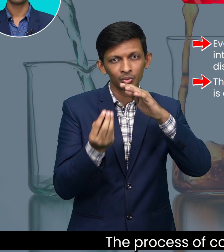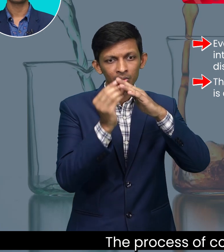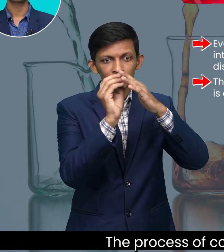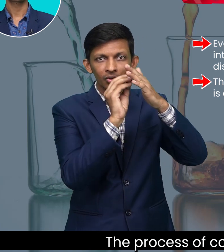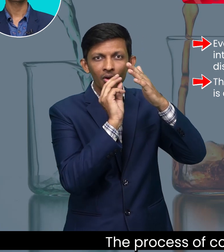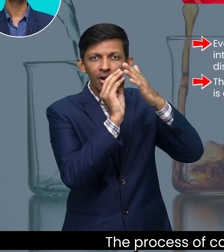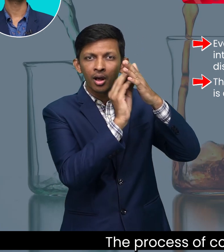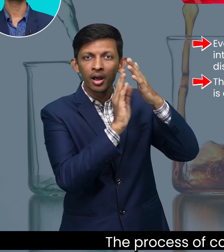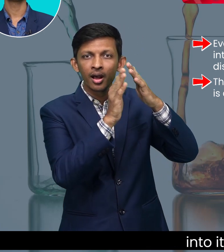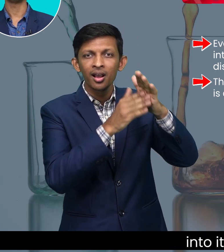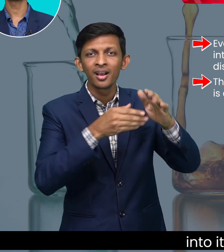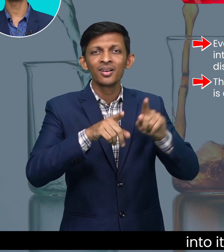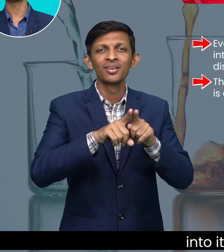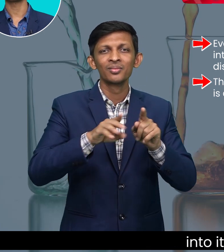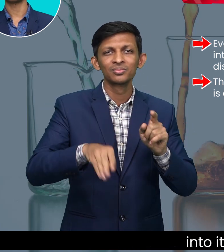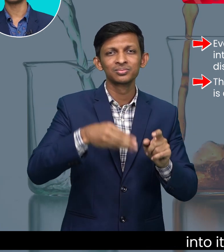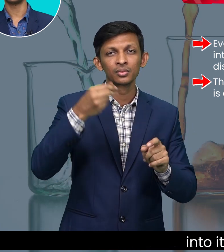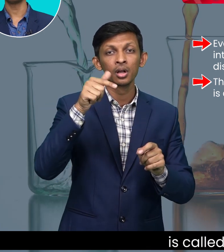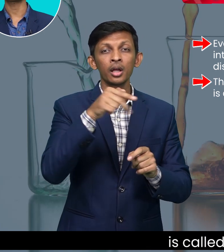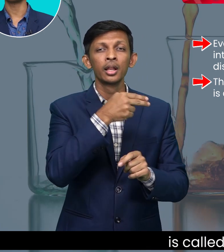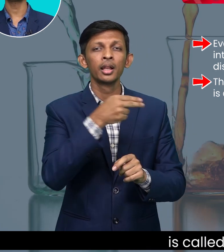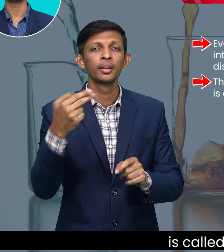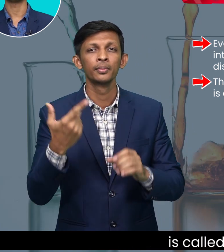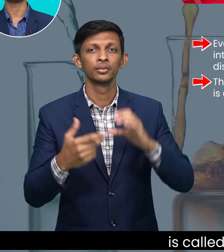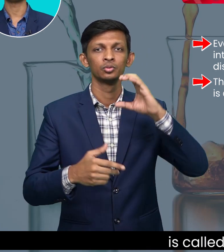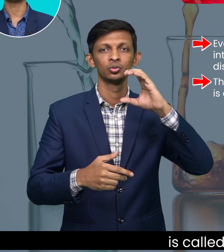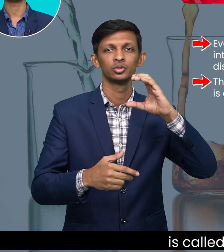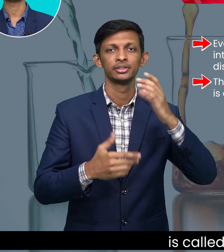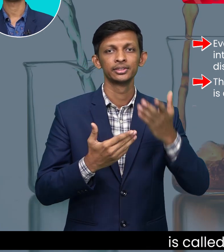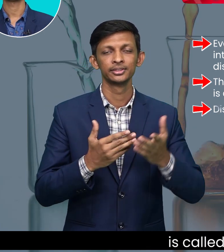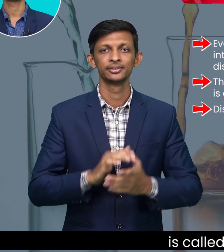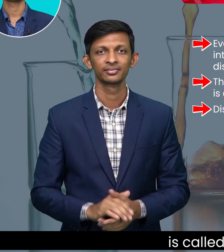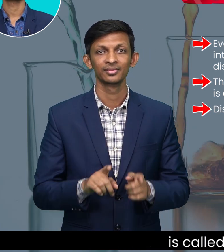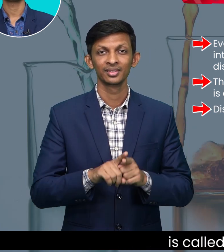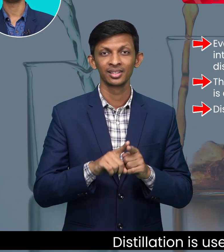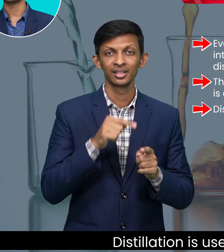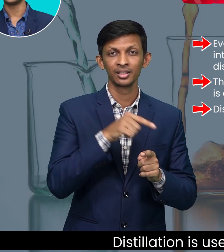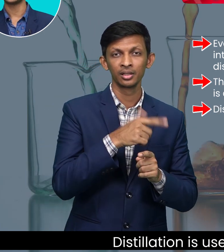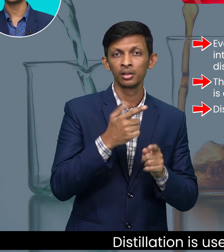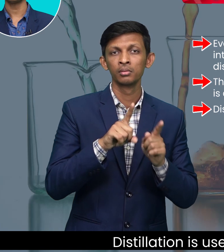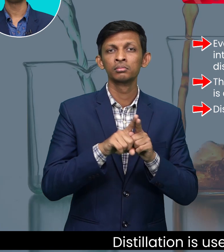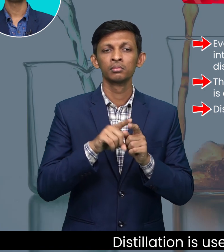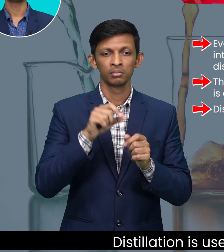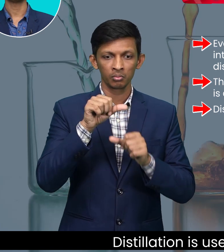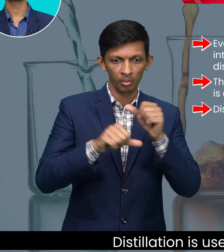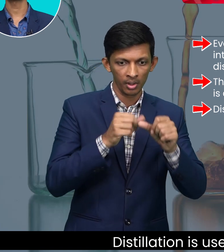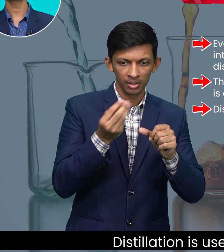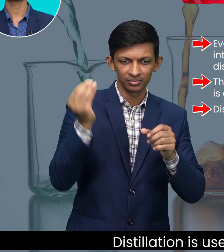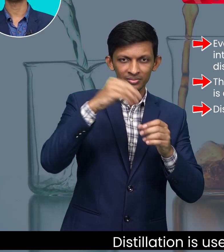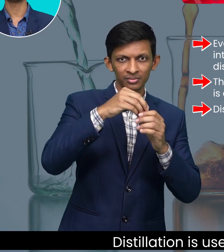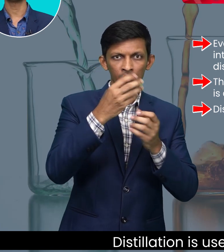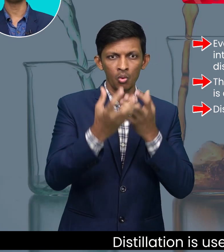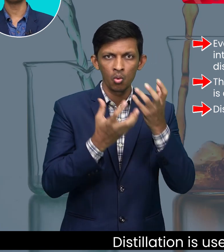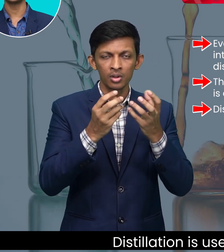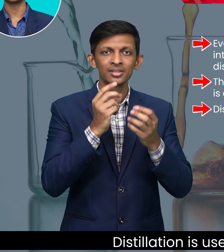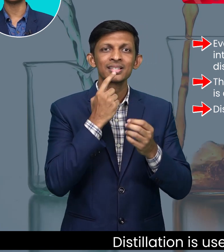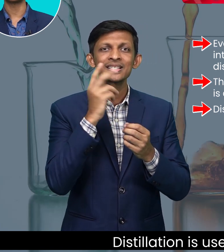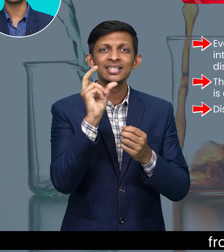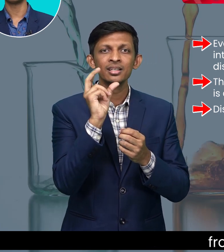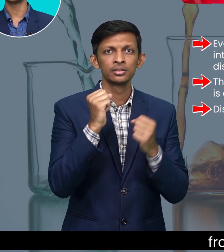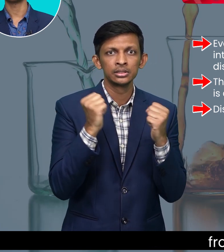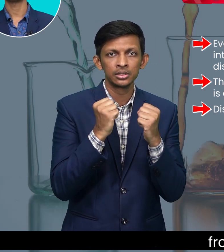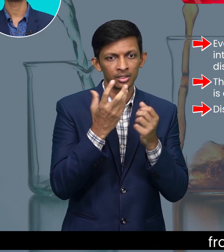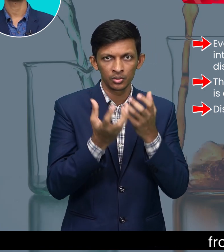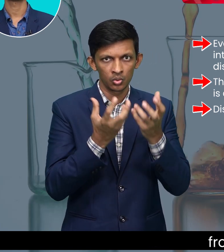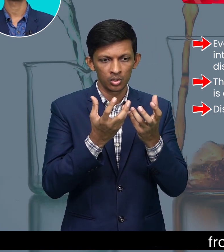vapor into its liquid form is called condensation. Distillation is used to remove impurities